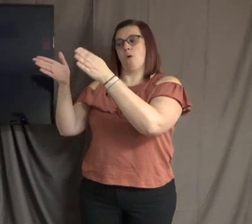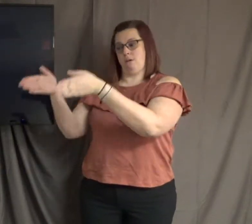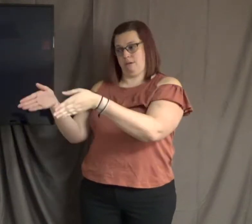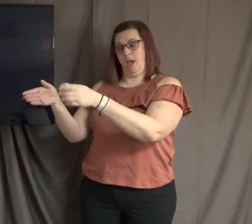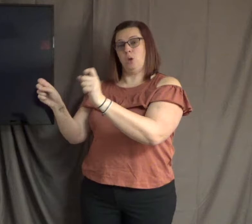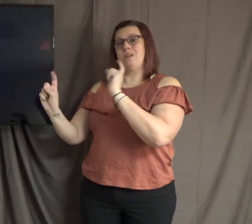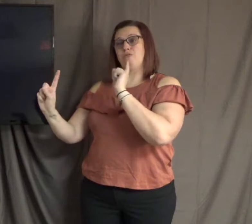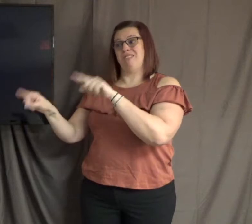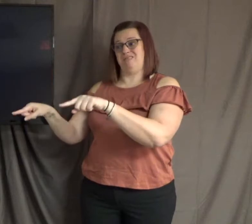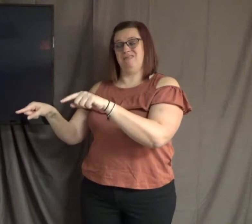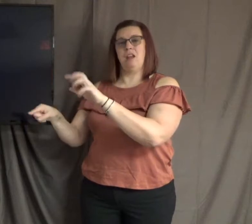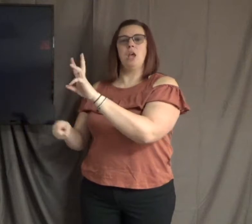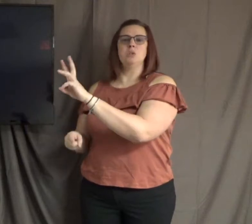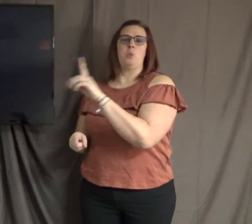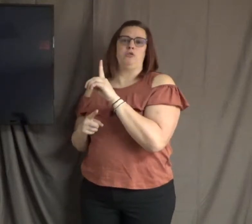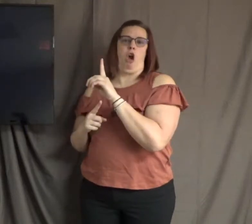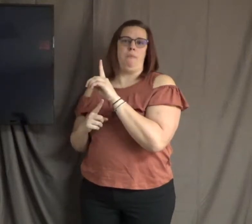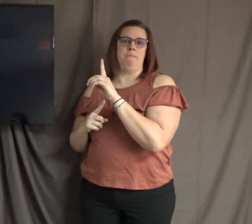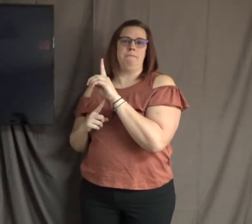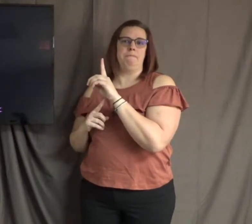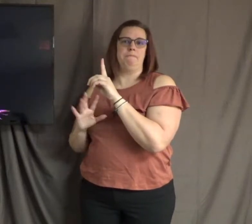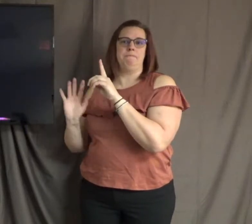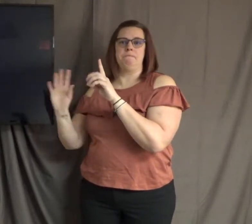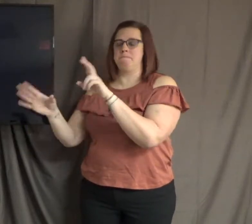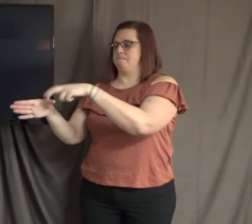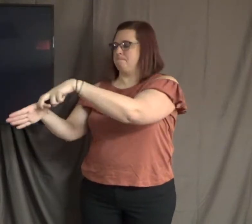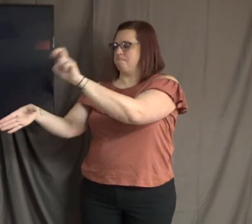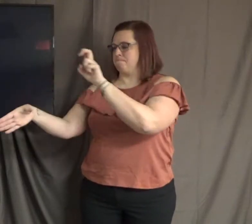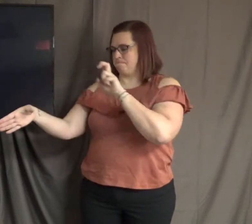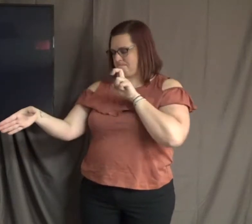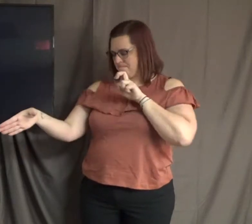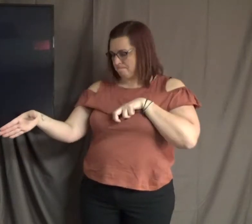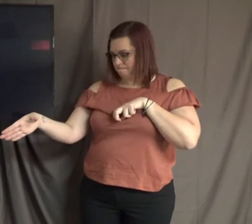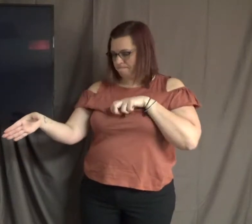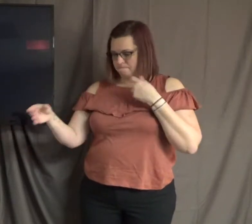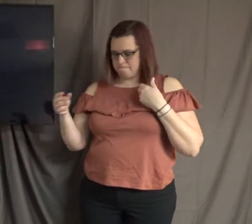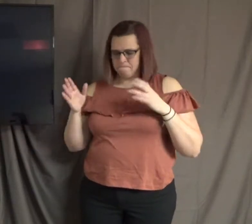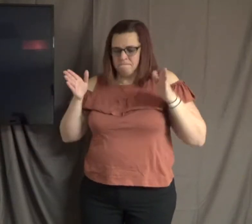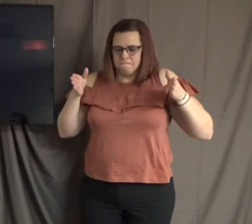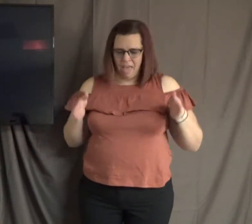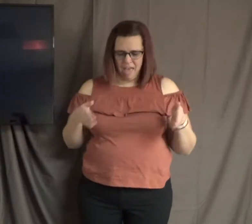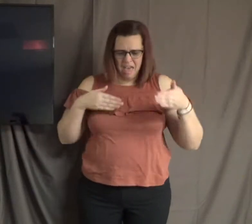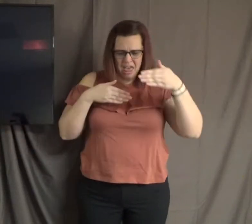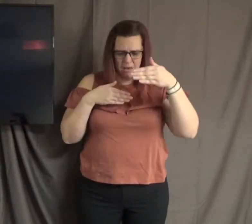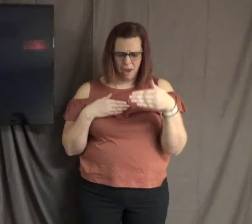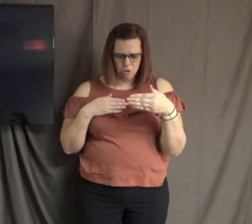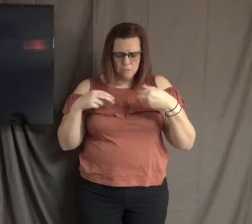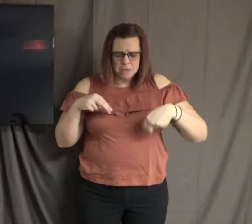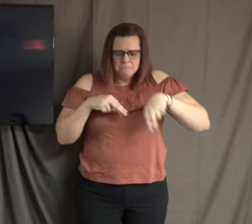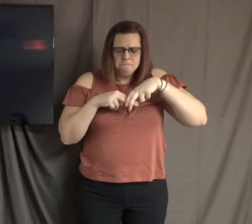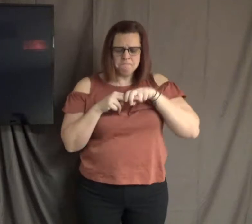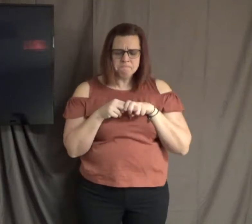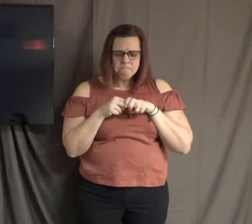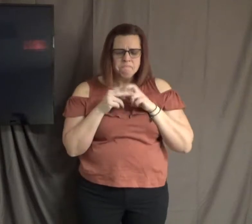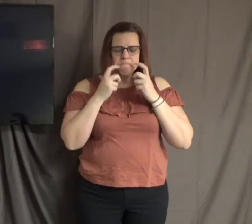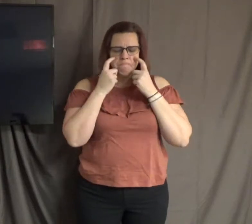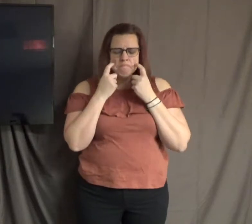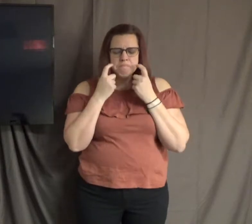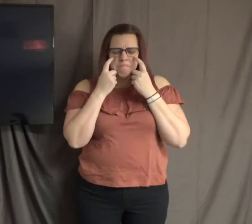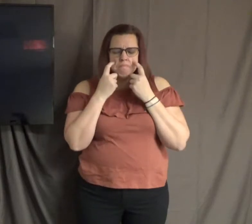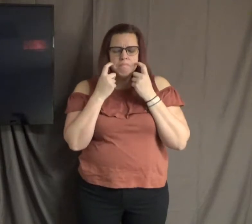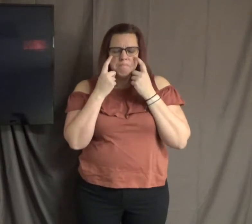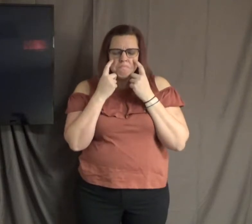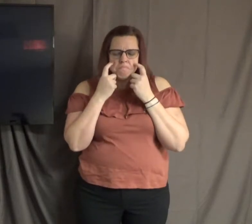is to withdraw. I'm just going to put myself in a corner, fetal position, and lick my wounds, right? I'm going to